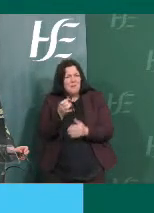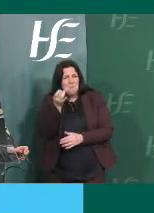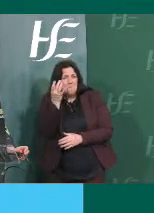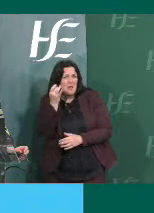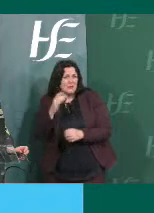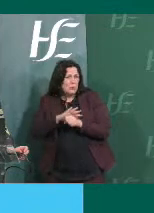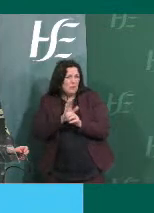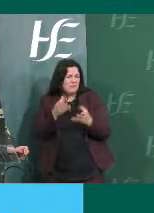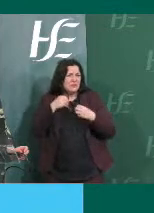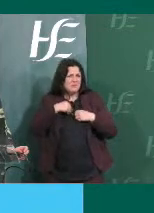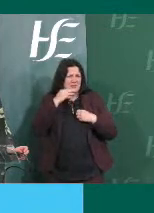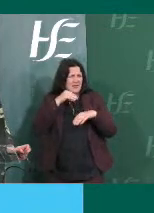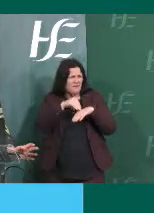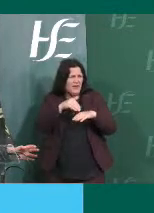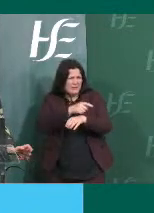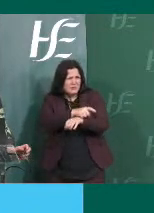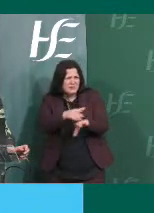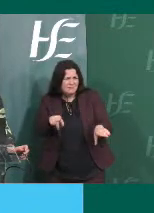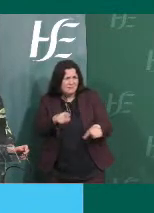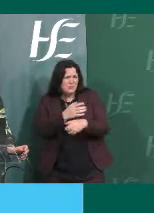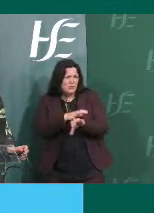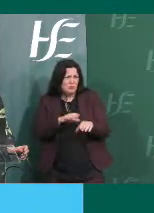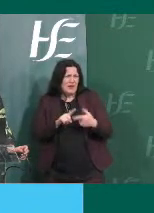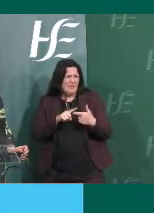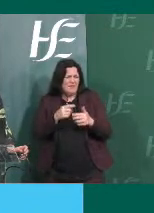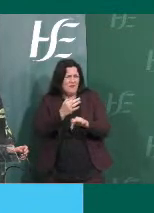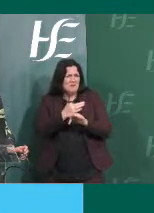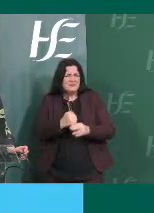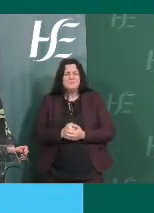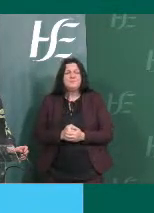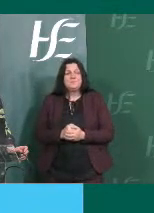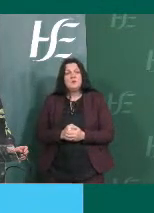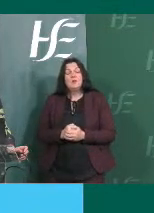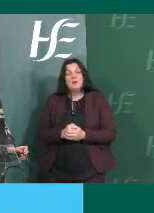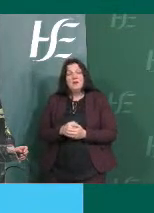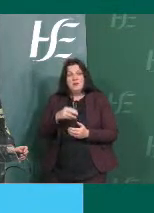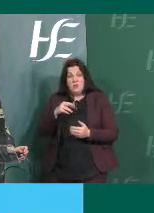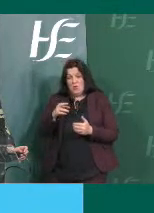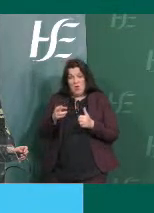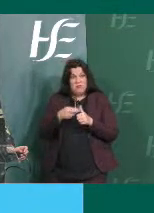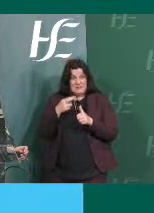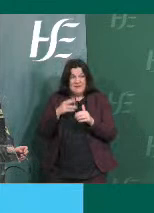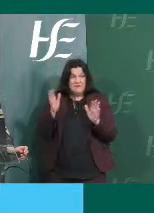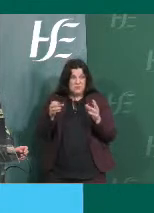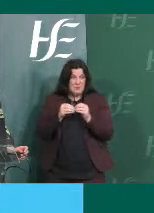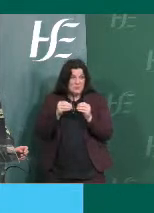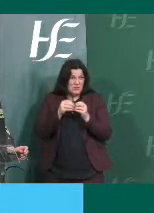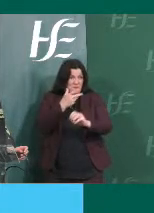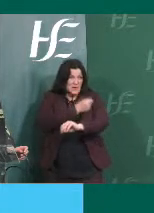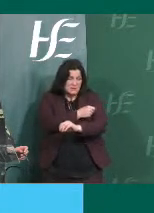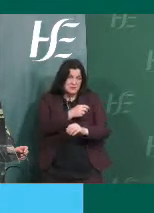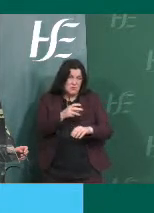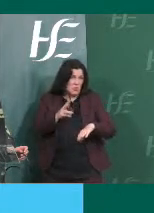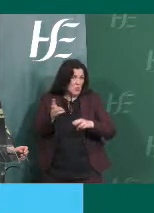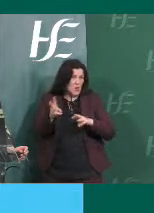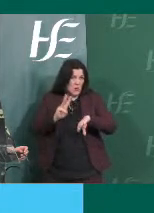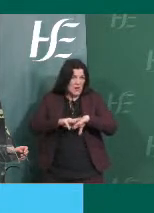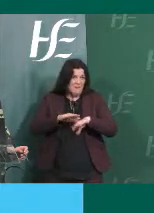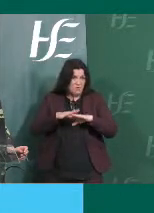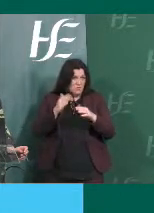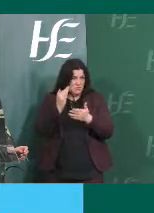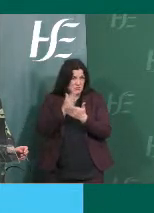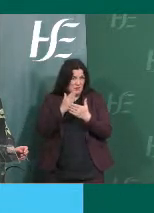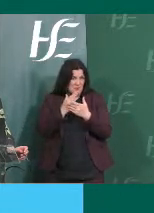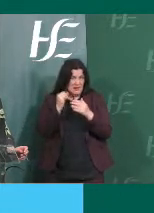and also their families. And as has already been mentioned, COVID-19 vaccines are very highly effective at preventing COVID-19 infection and particularly